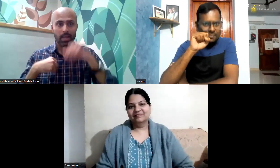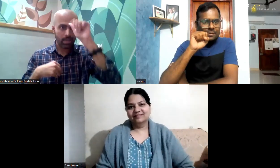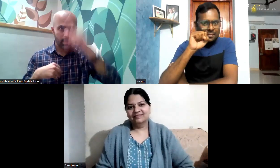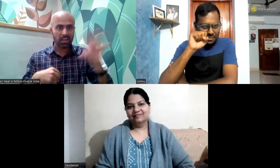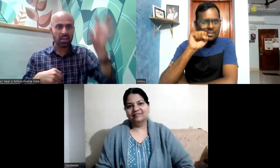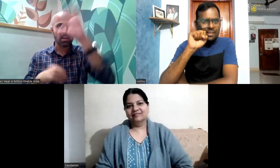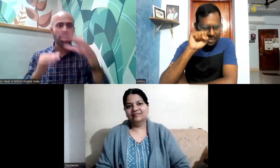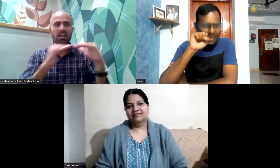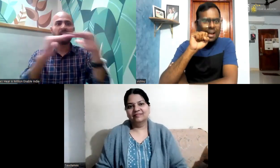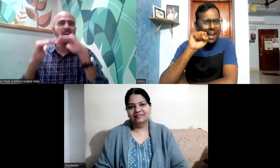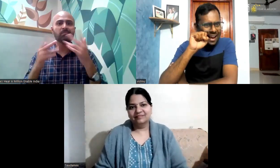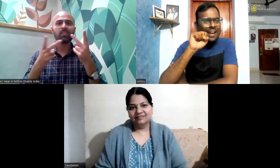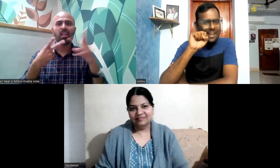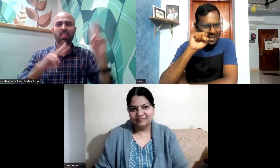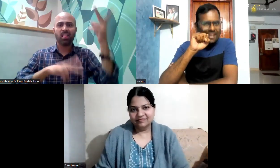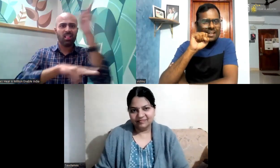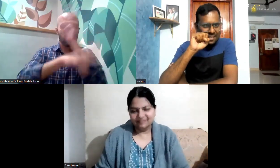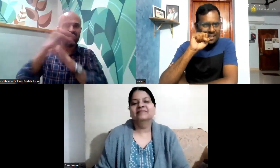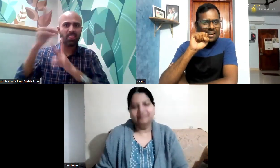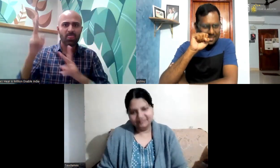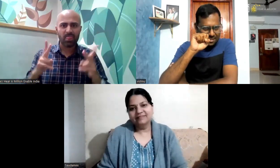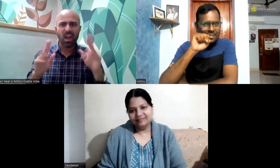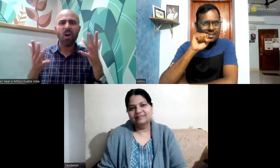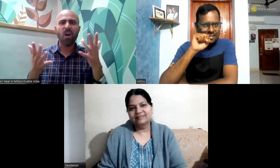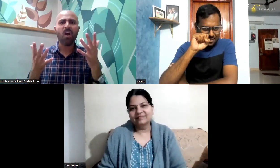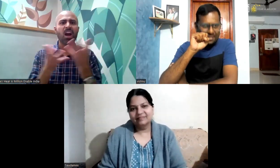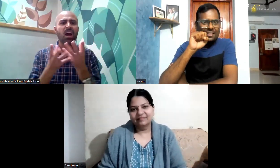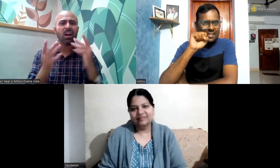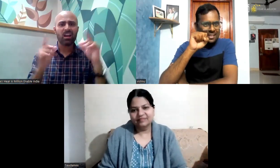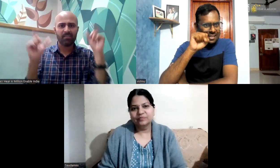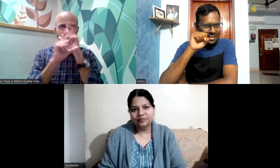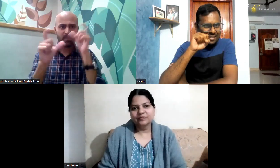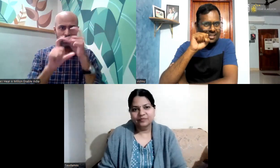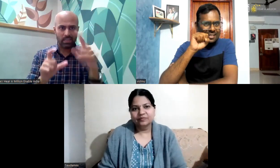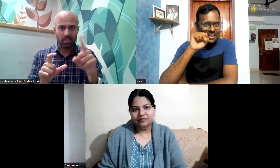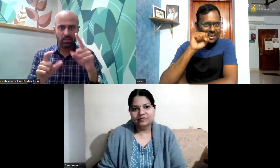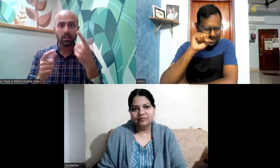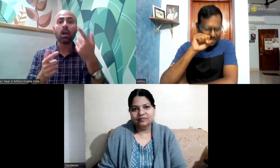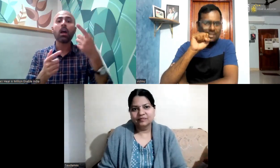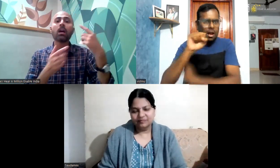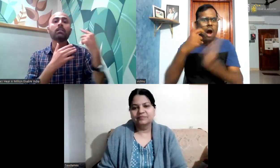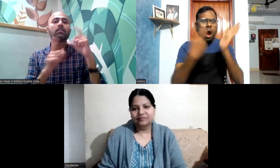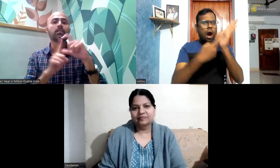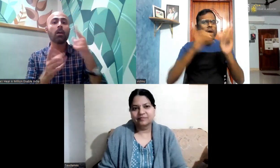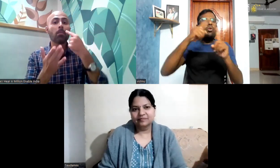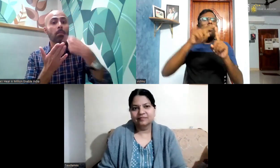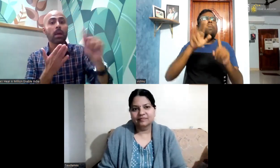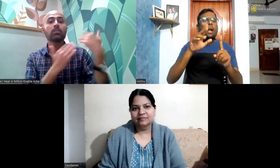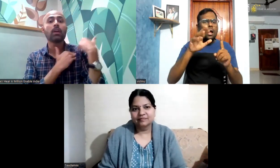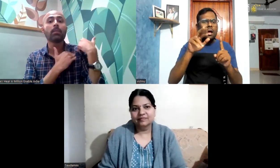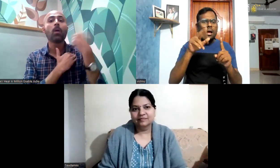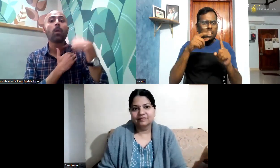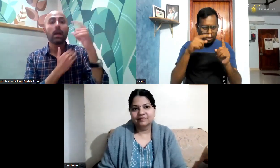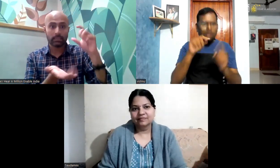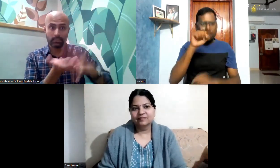driving license. So you are saying that the other states are not accepting how we can, I mean, make this implemented